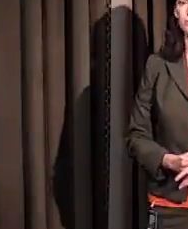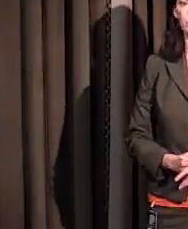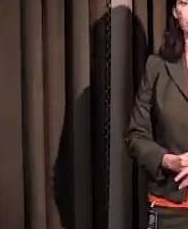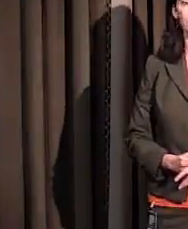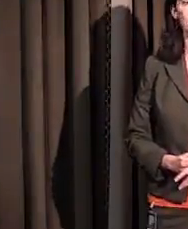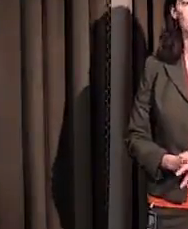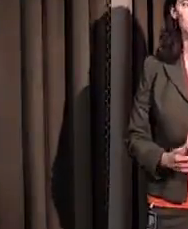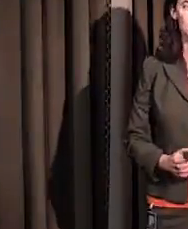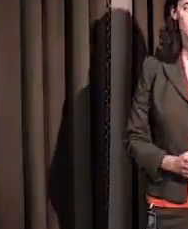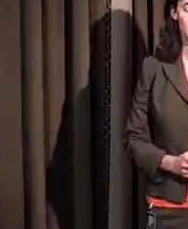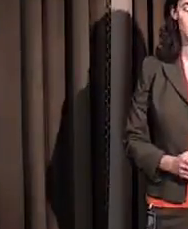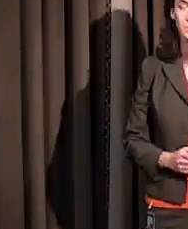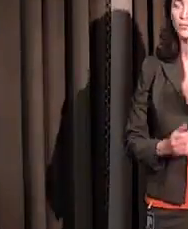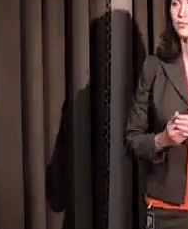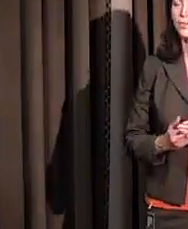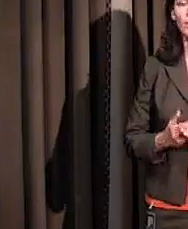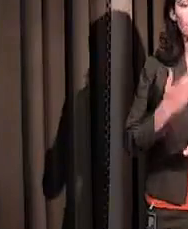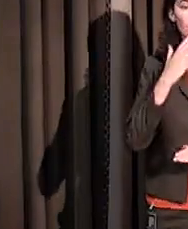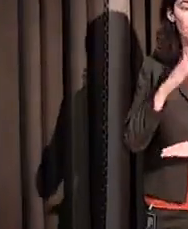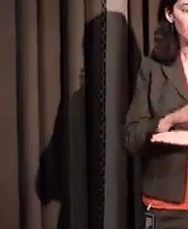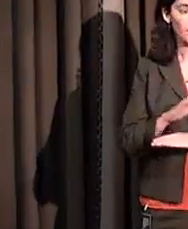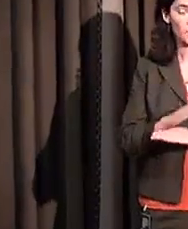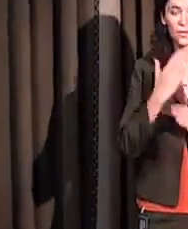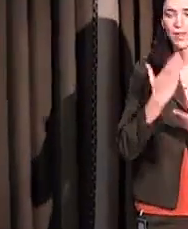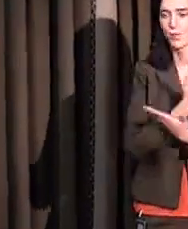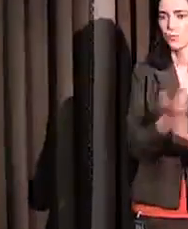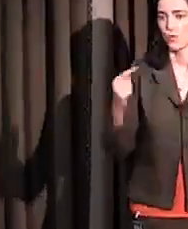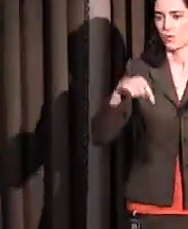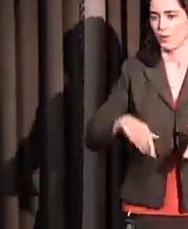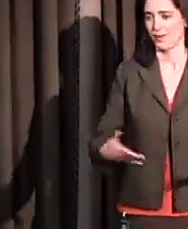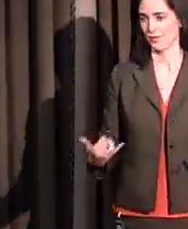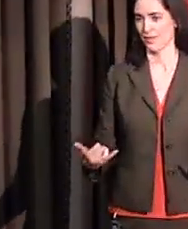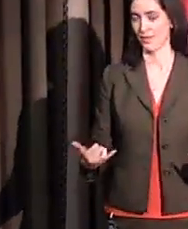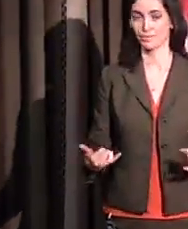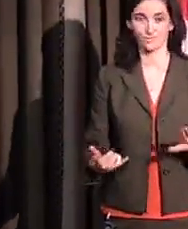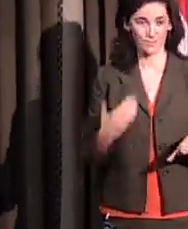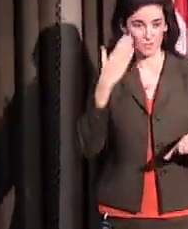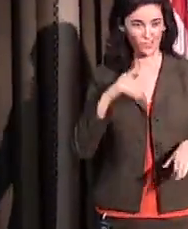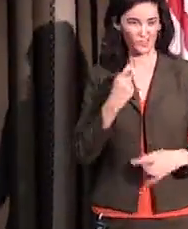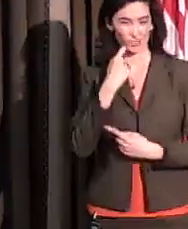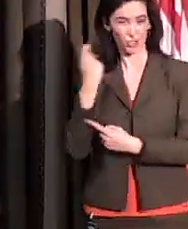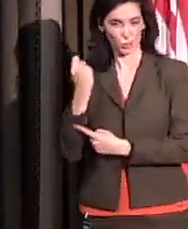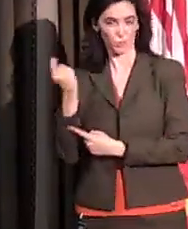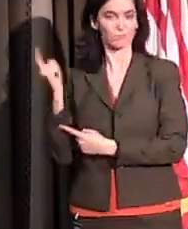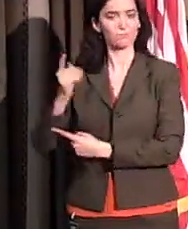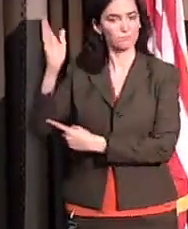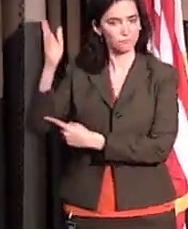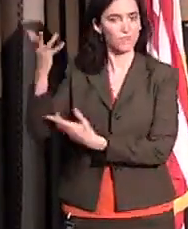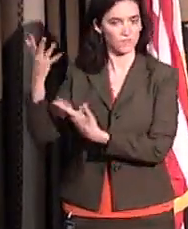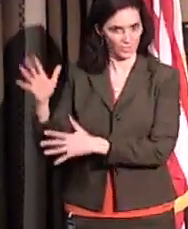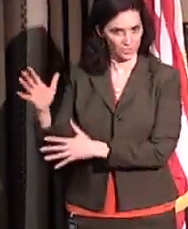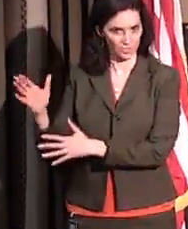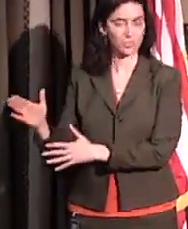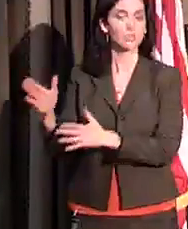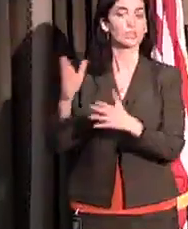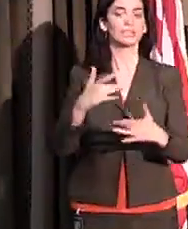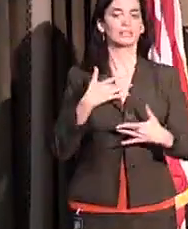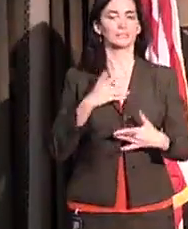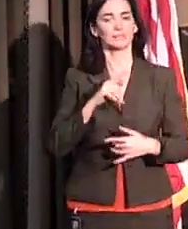Good afternoon, and thank you all for being here today. As you know, we had our press conference on Tuesday, and we didn't announce one on Thursday,